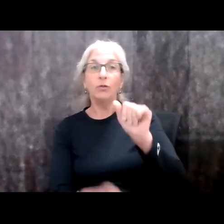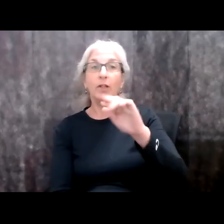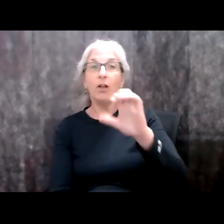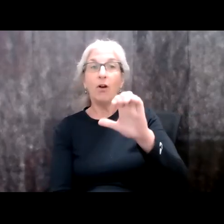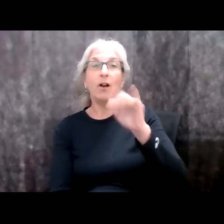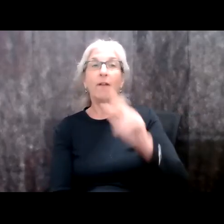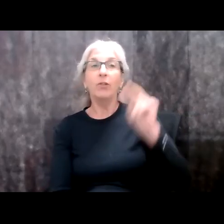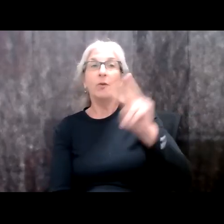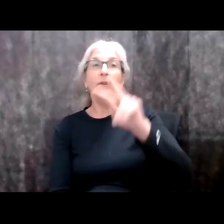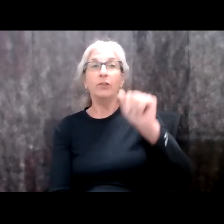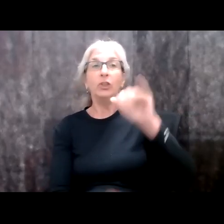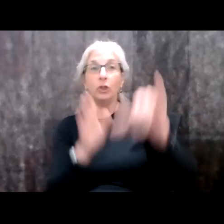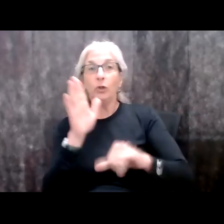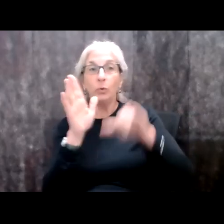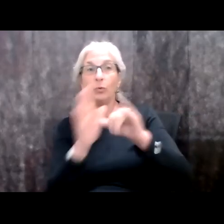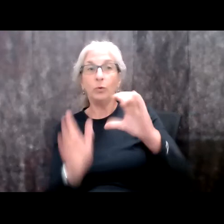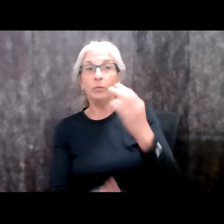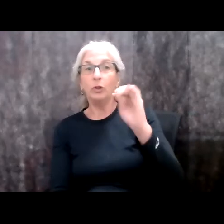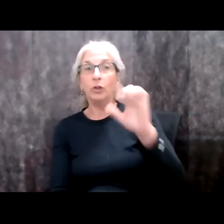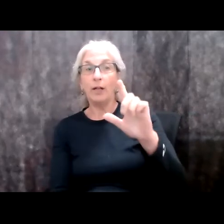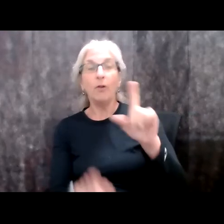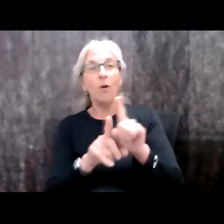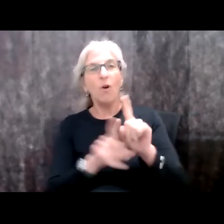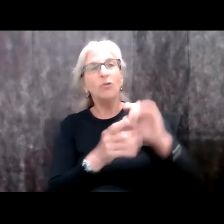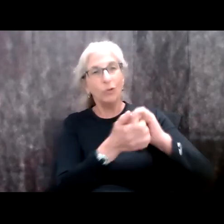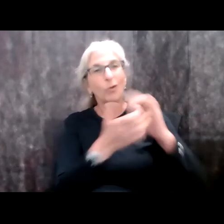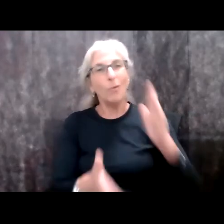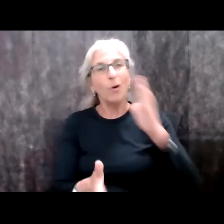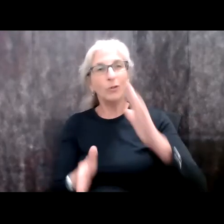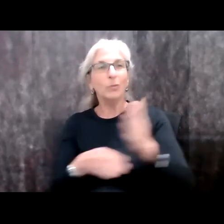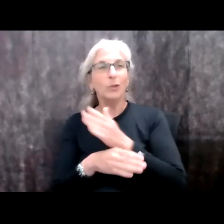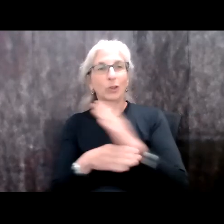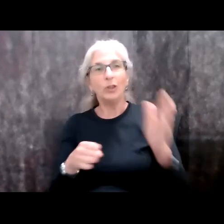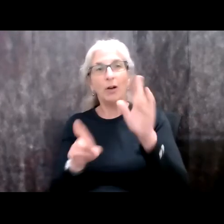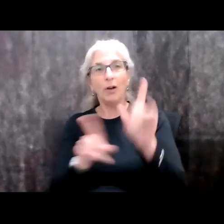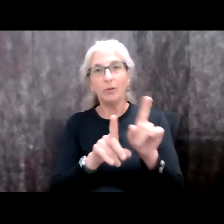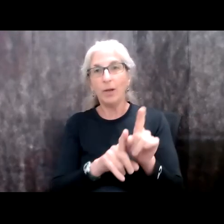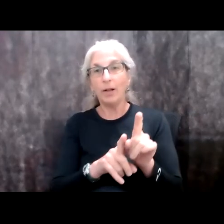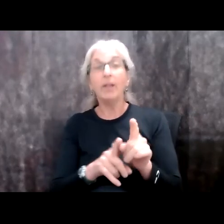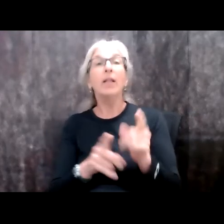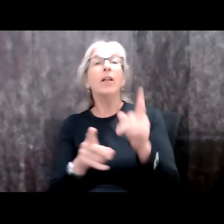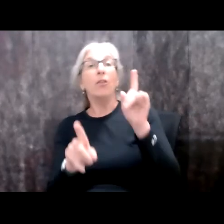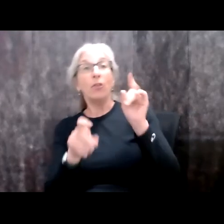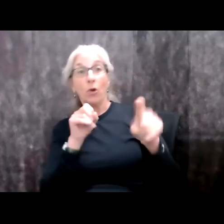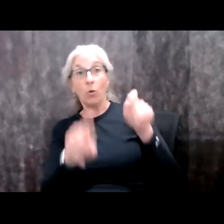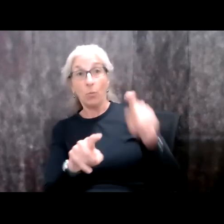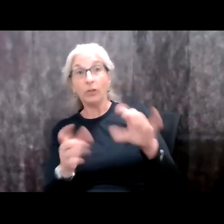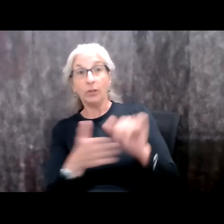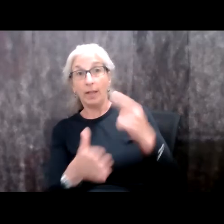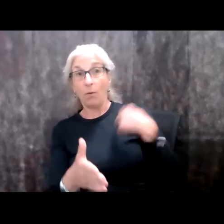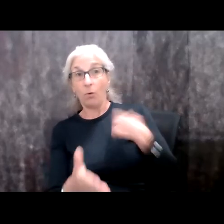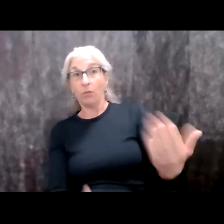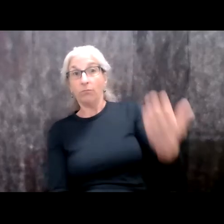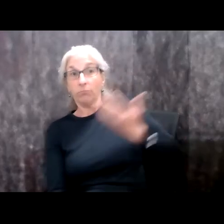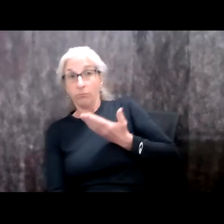our partners will be sharing it as well. The questions that were submitted in advance that we didn't have a chance to ask tonight, we